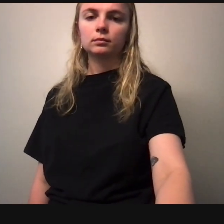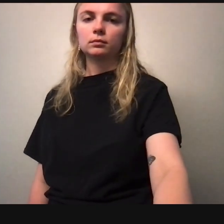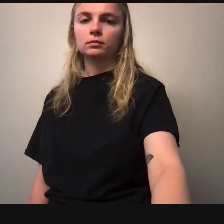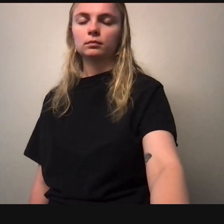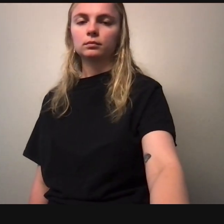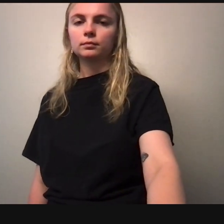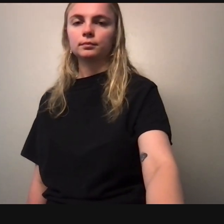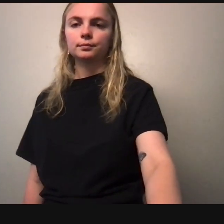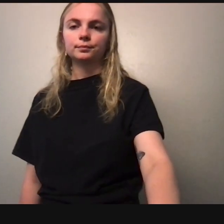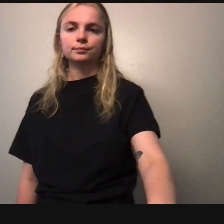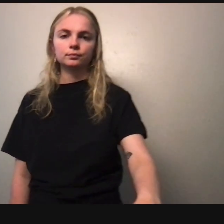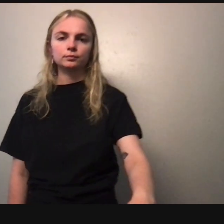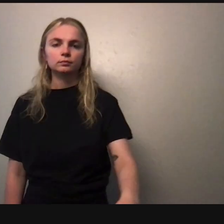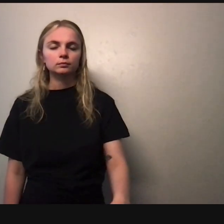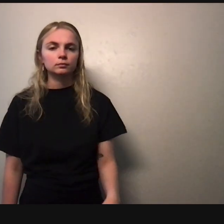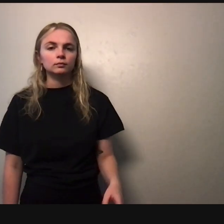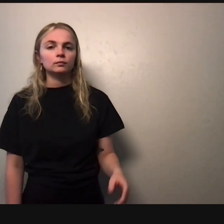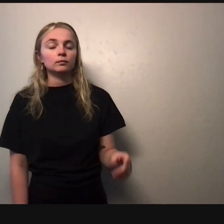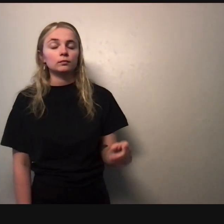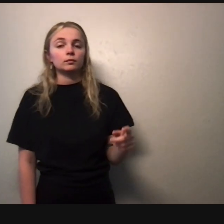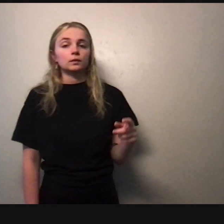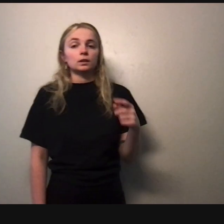been through this.